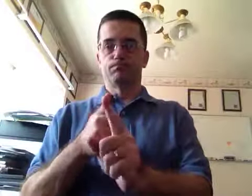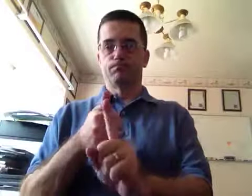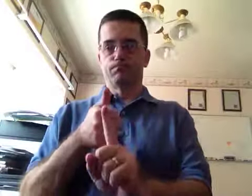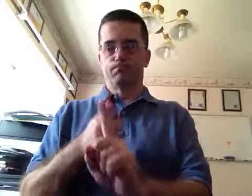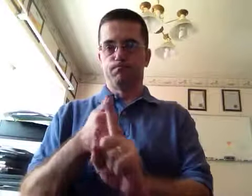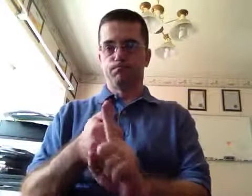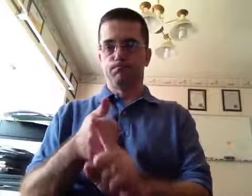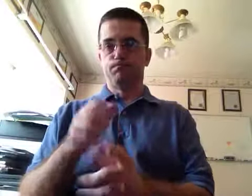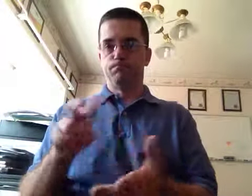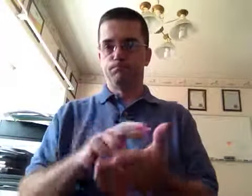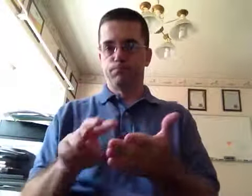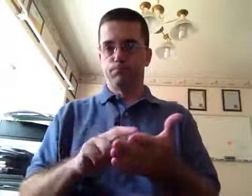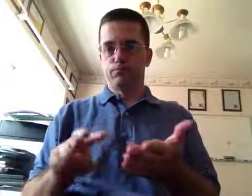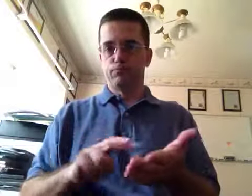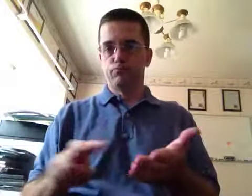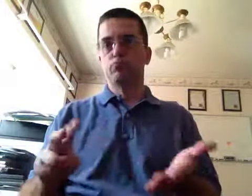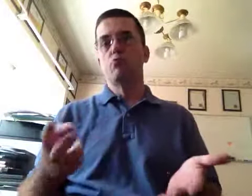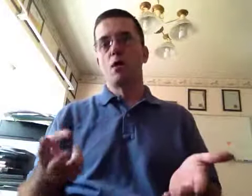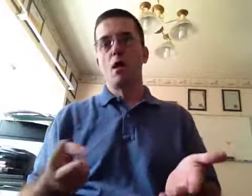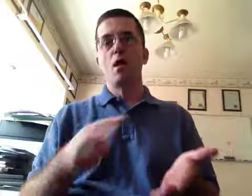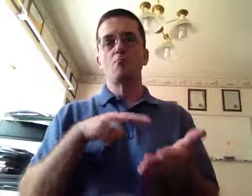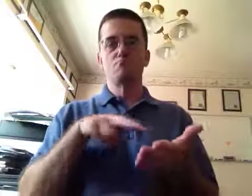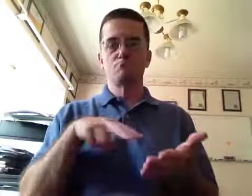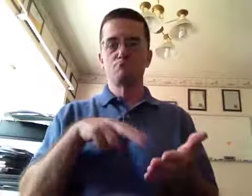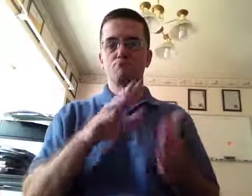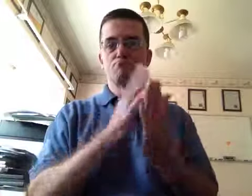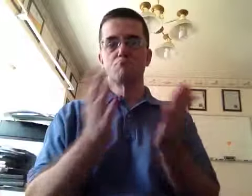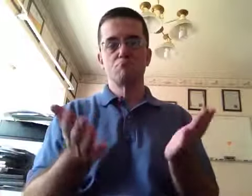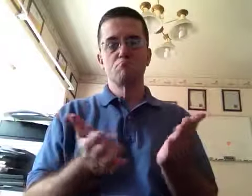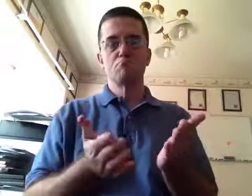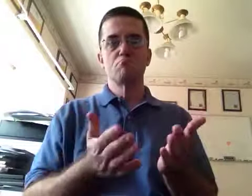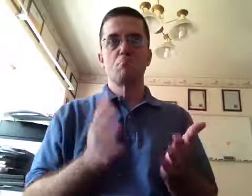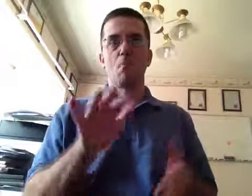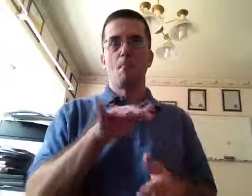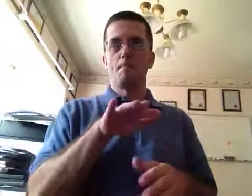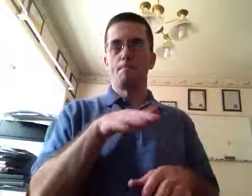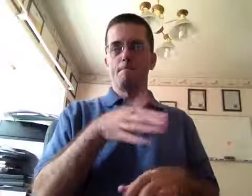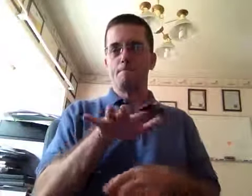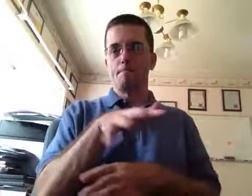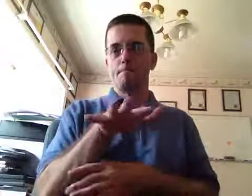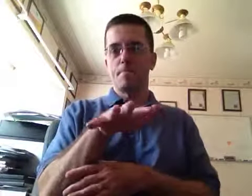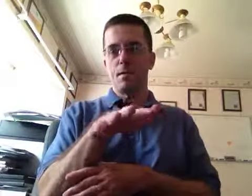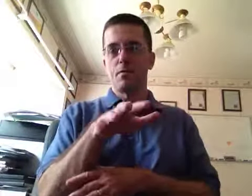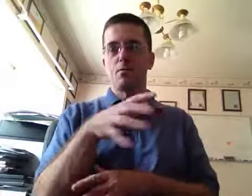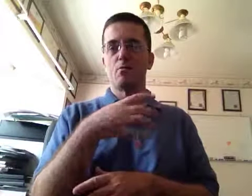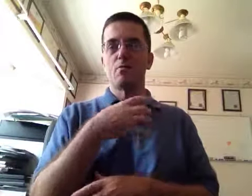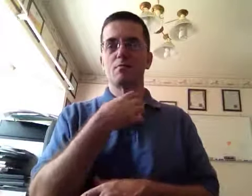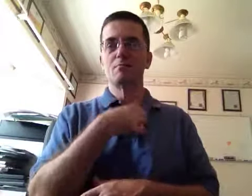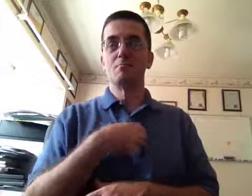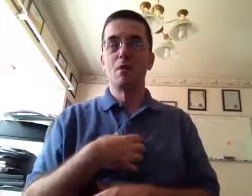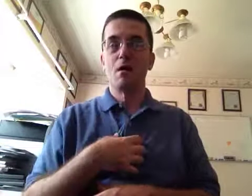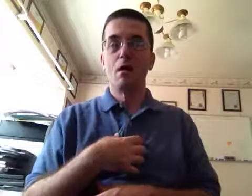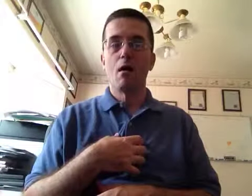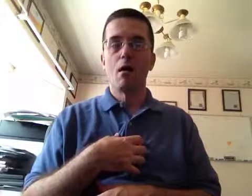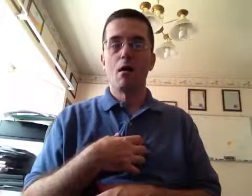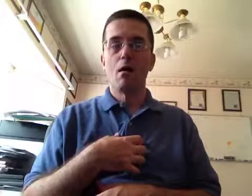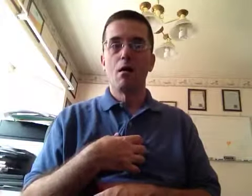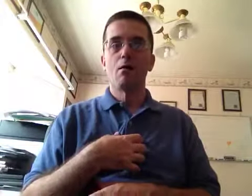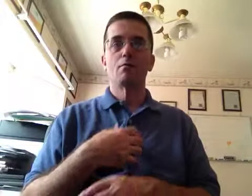in a land of mediocrity. Mediocre now is starving to death. And so you don't have a choice. You got